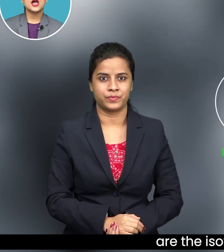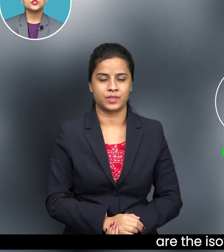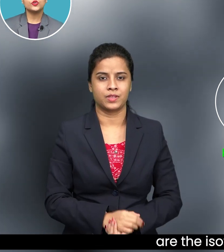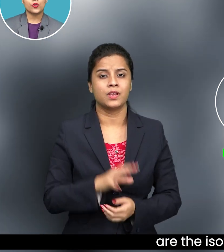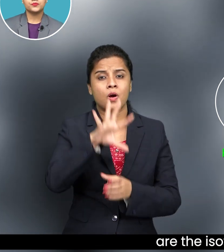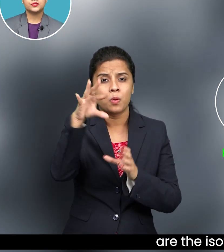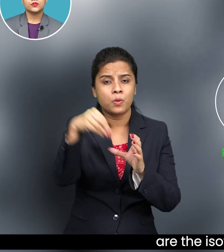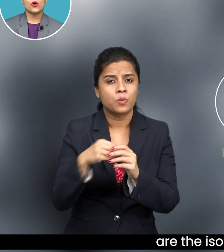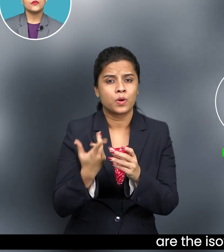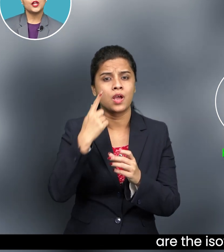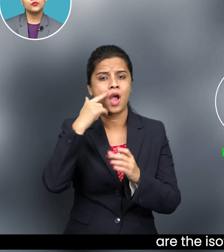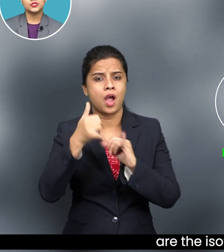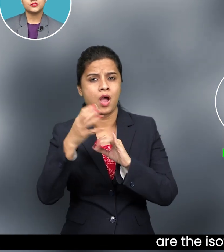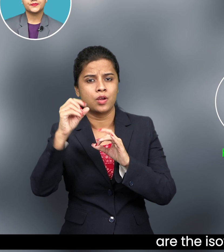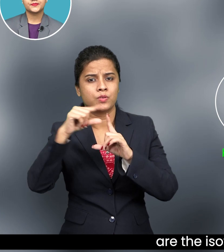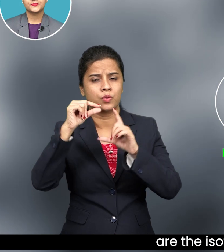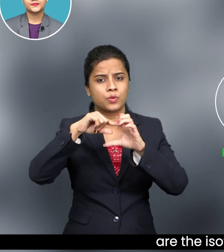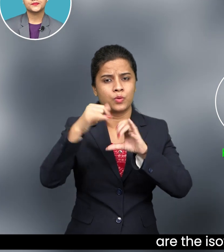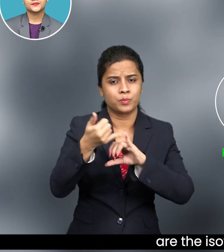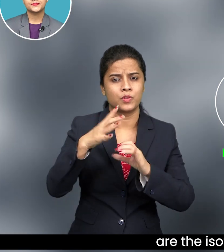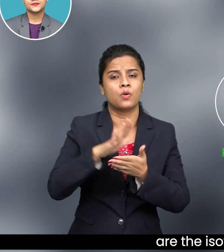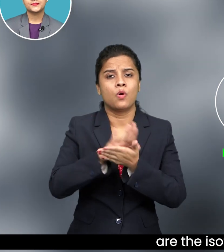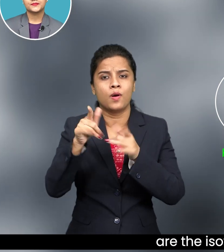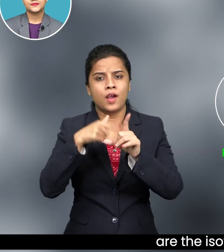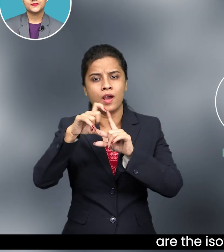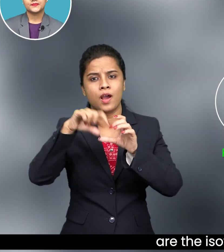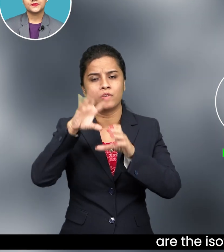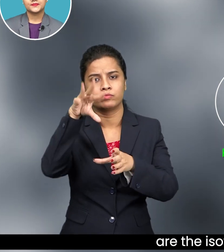are the isotopes of hydrogen.